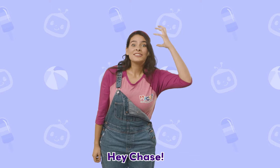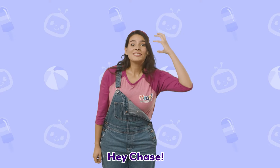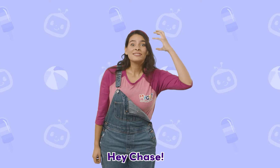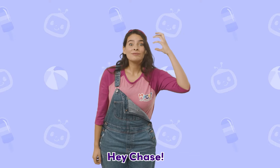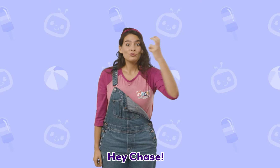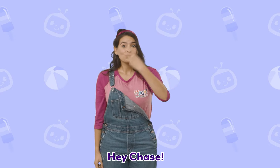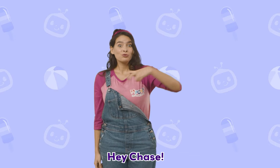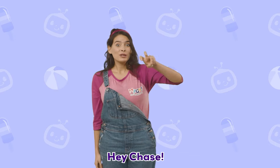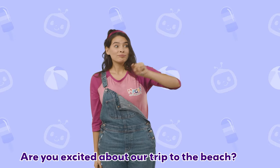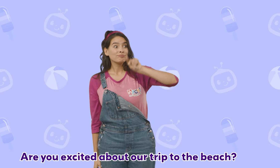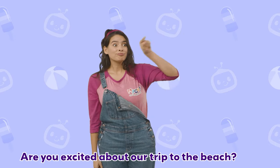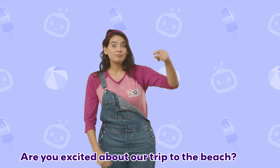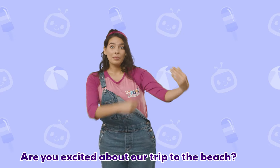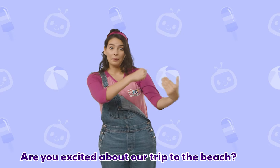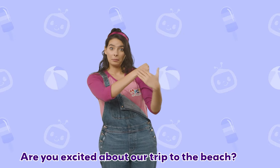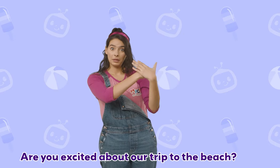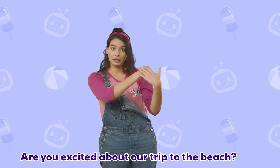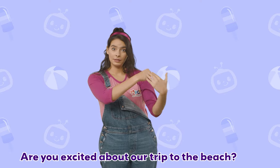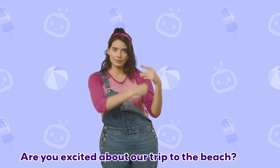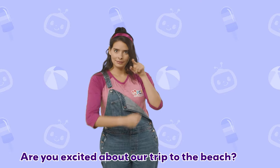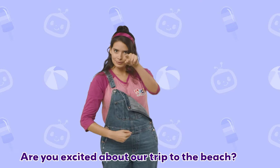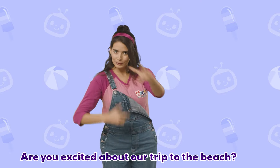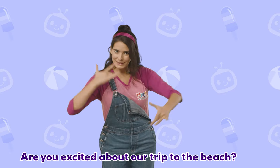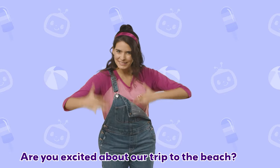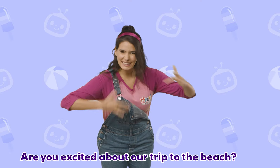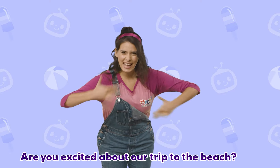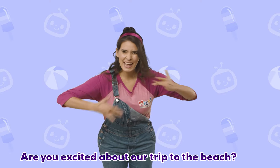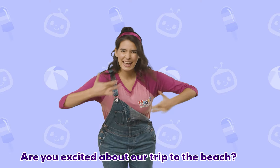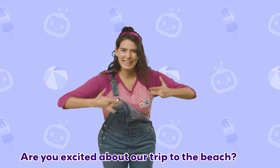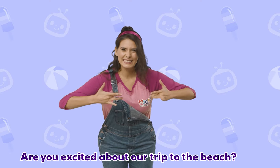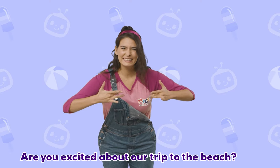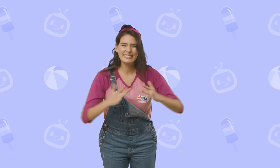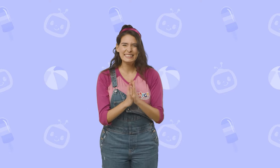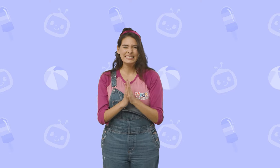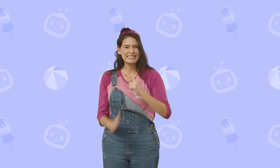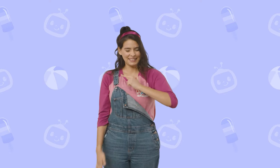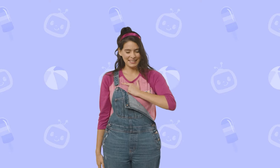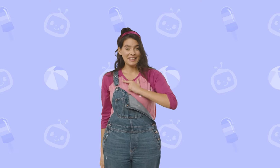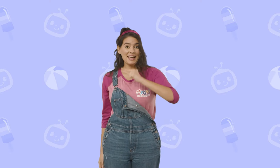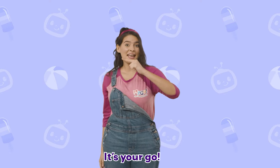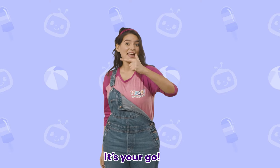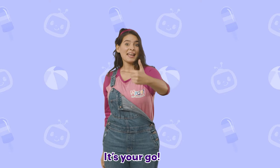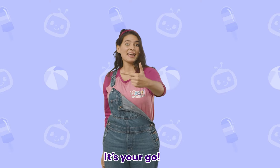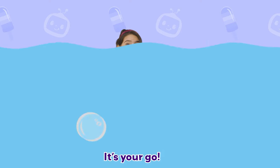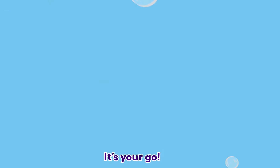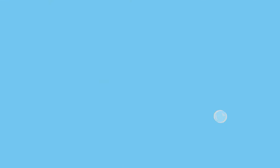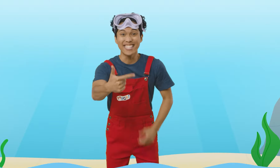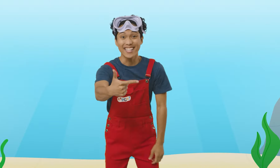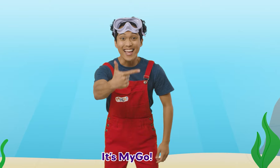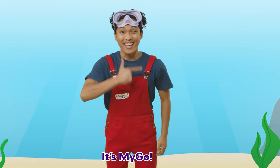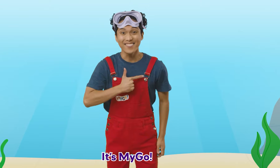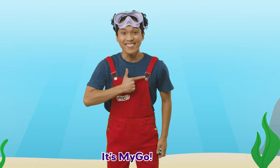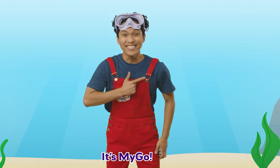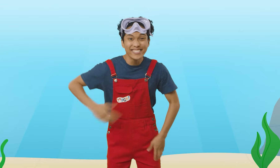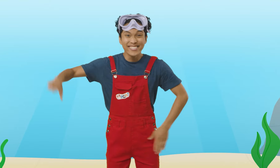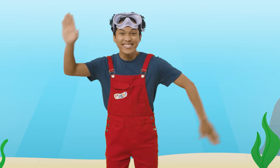Hey, Chase. Are you excited about our trip to the beach? It's your go. It's